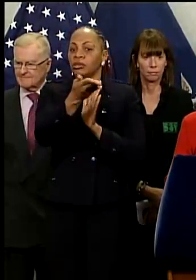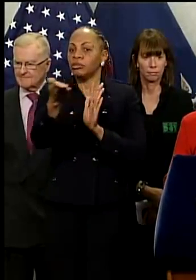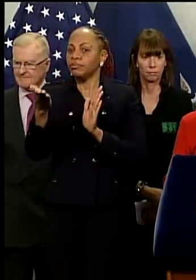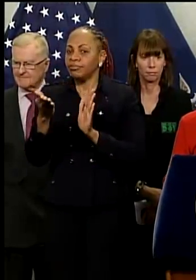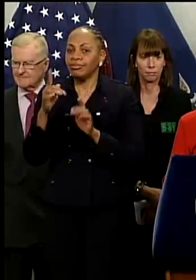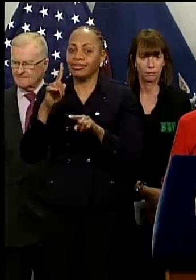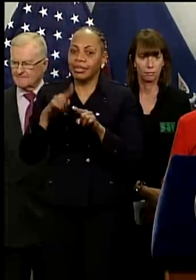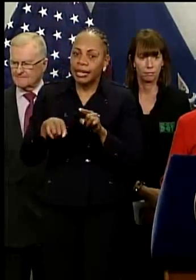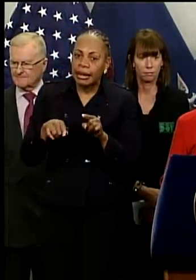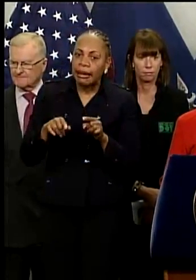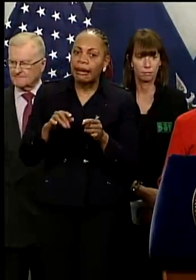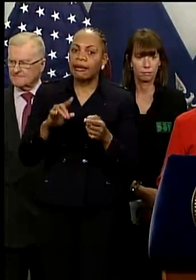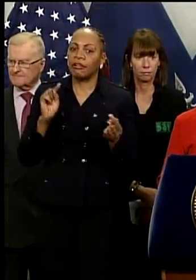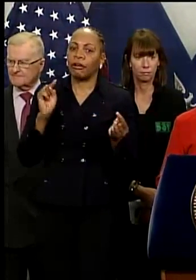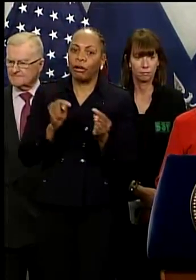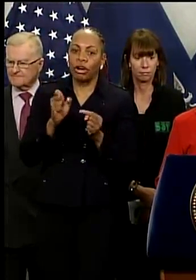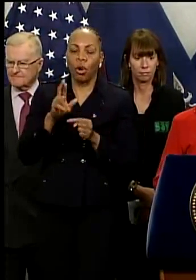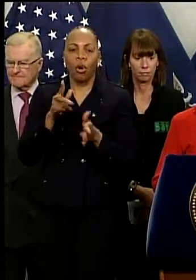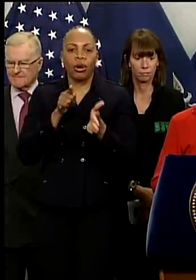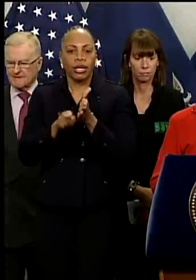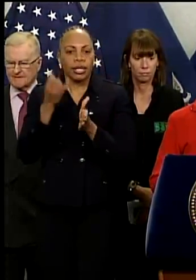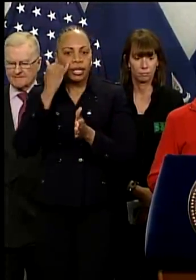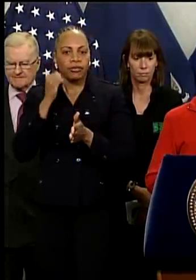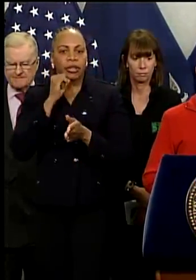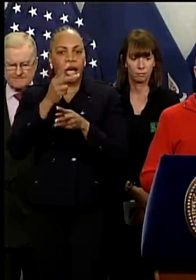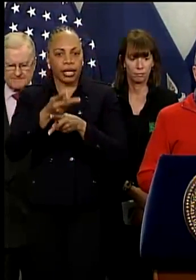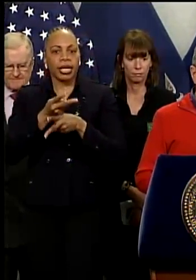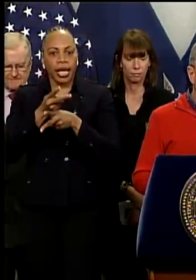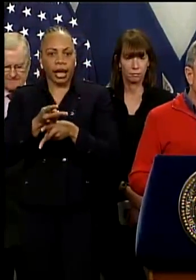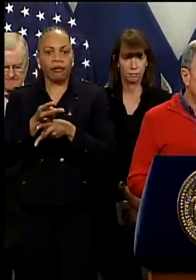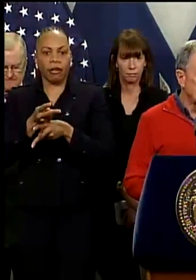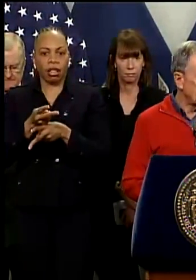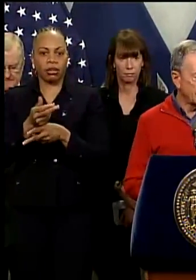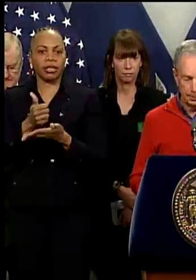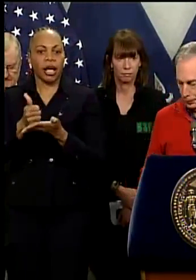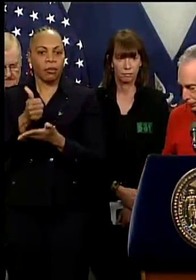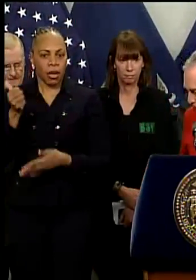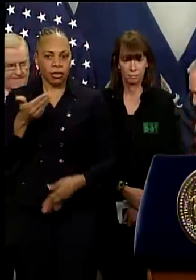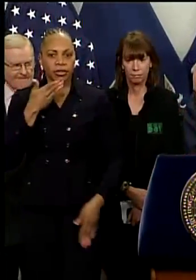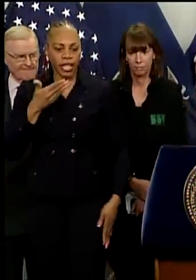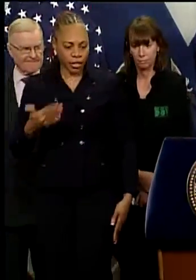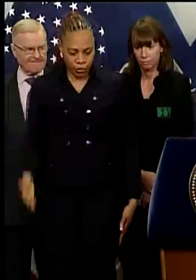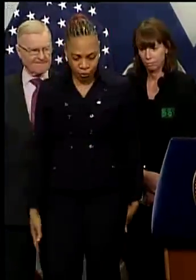badly hurt or killed if you're not careful. So, and help others. Thank you.